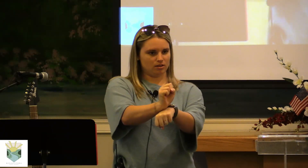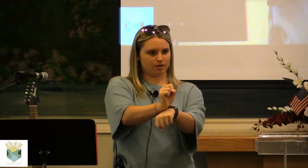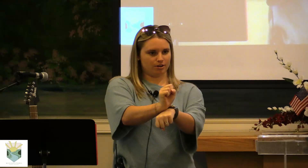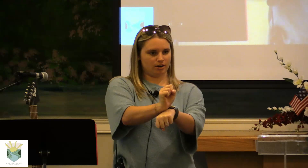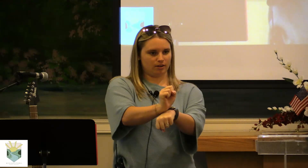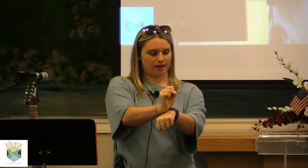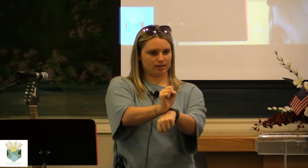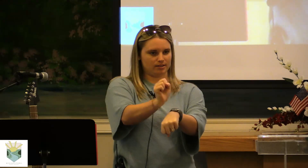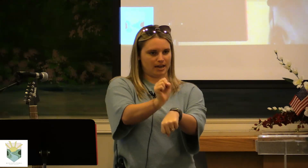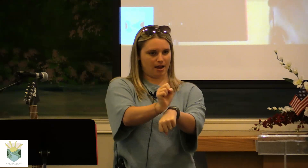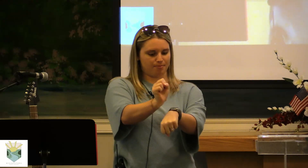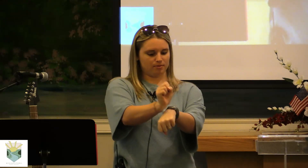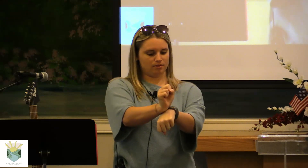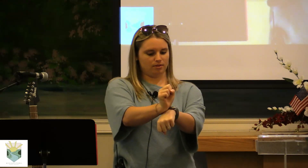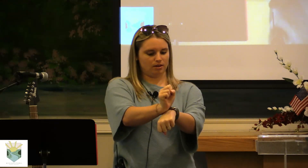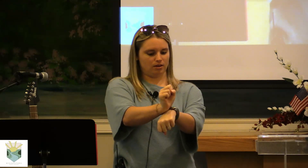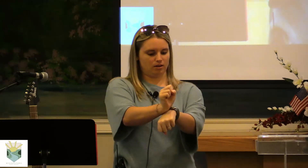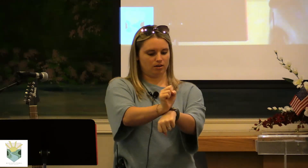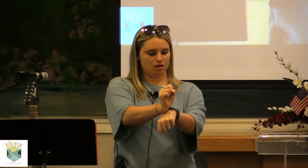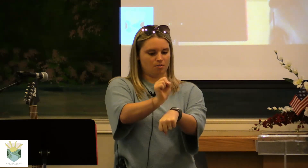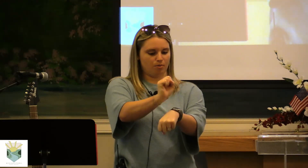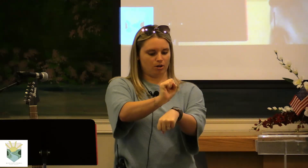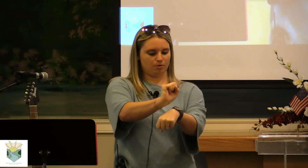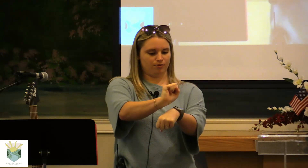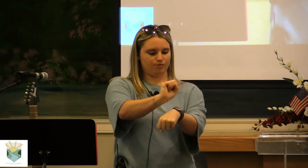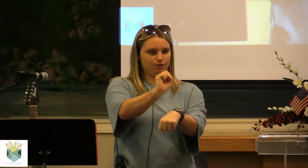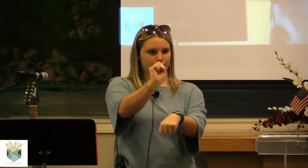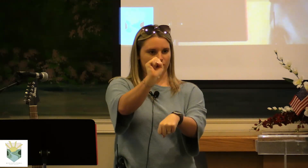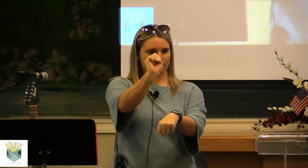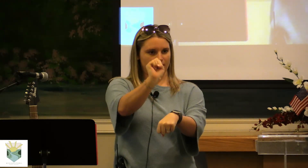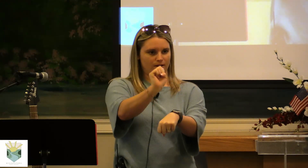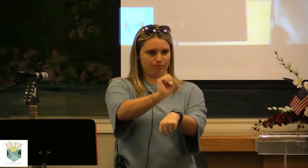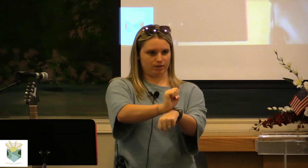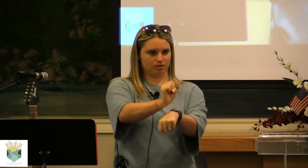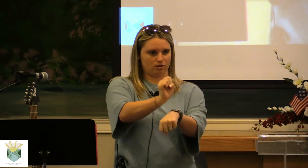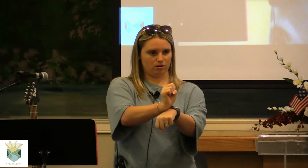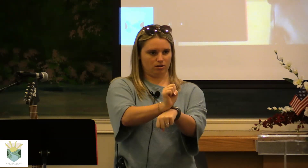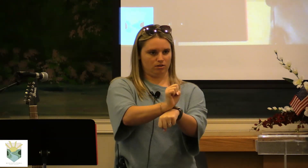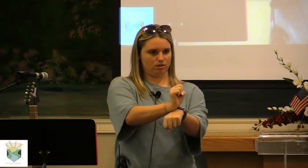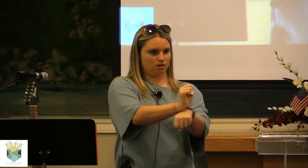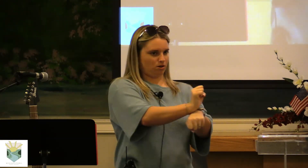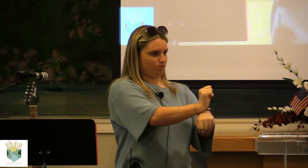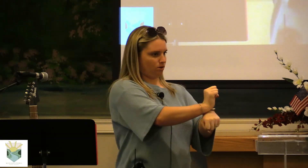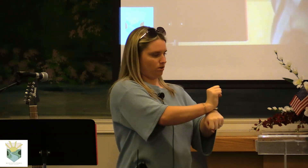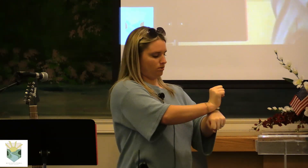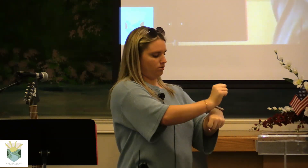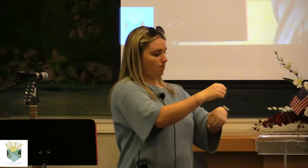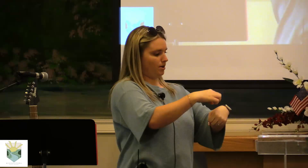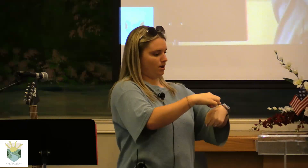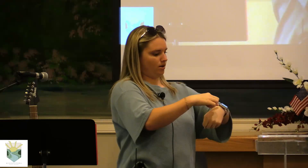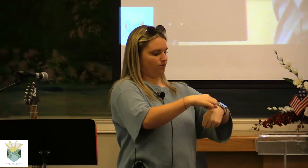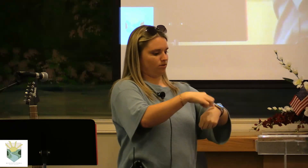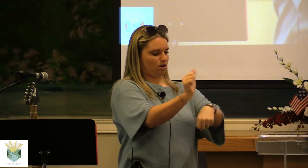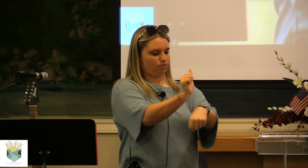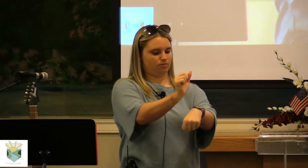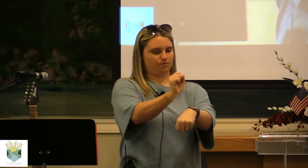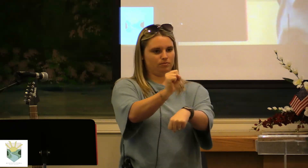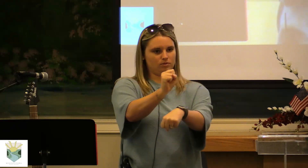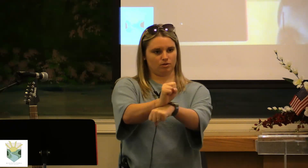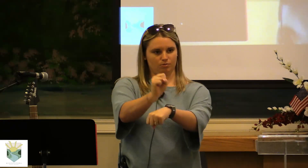you're gonna like tap the bottom of your dominant hand wrist on the dominant hand of the top one. So